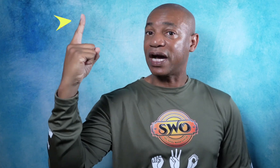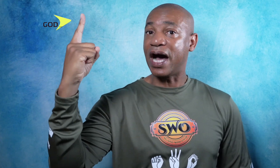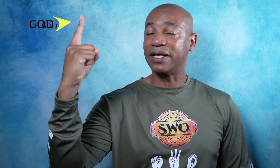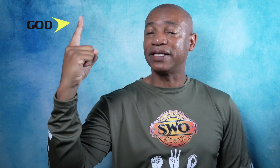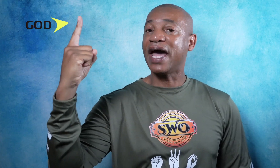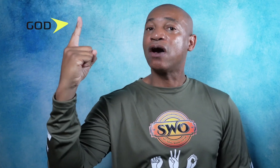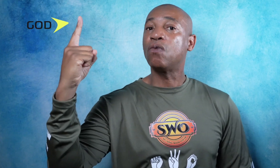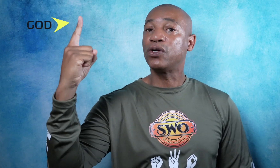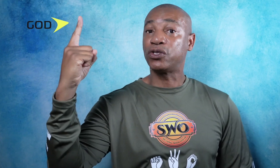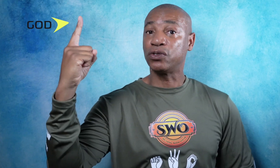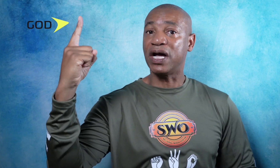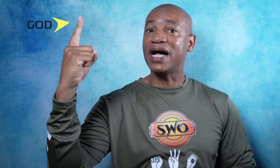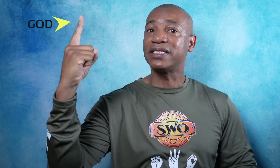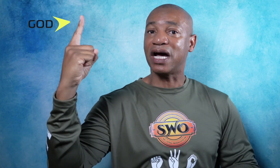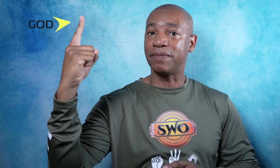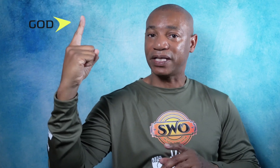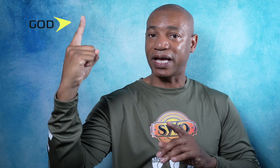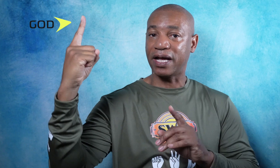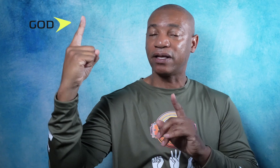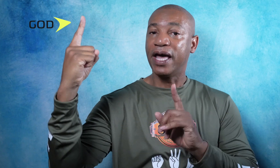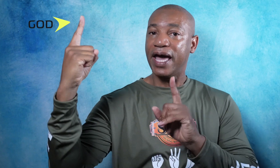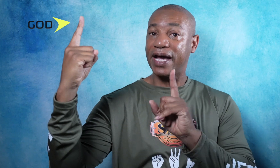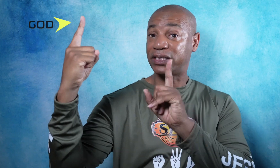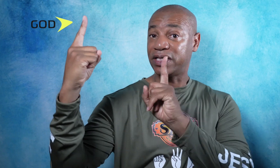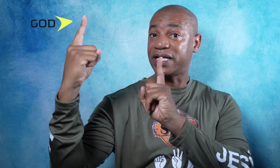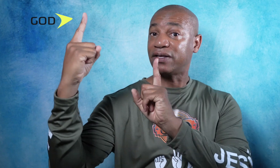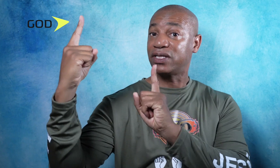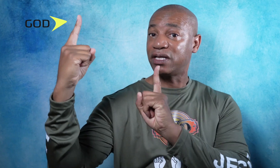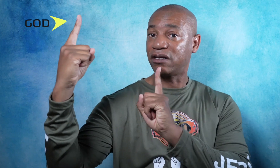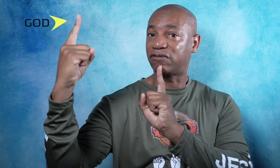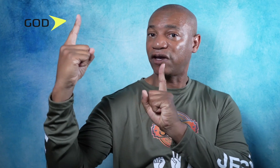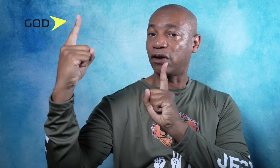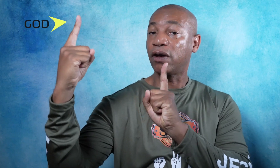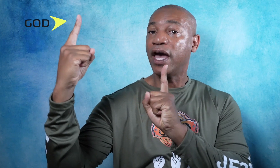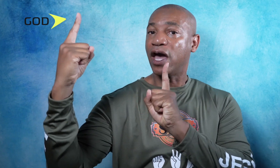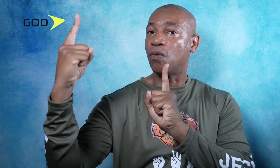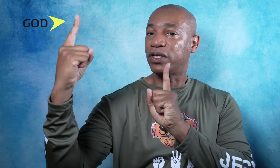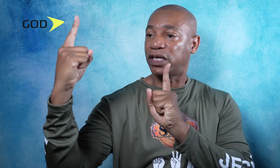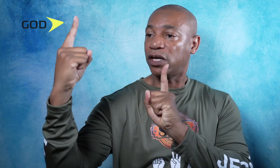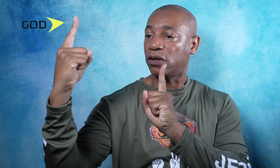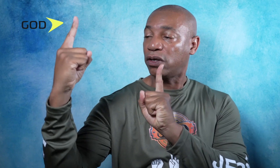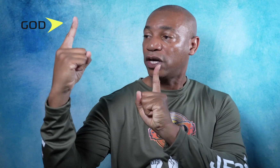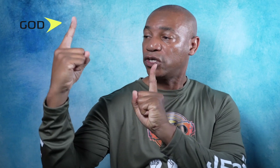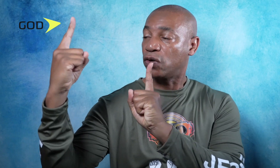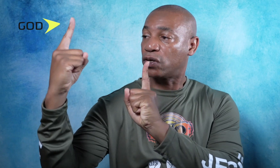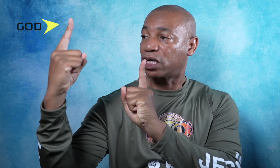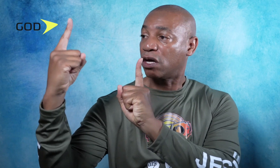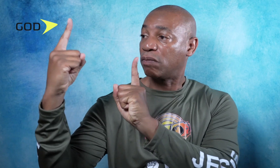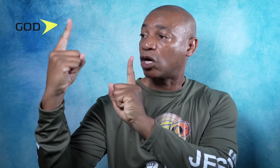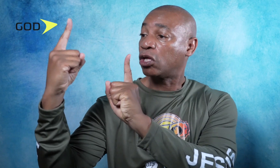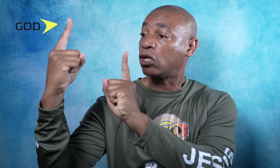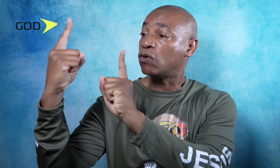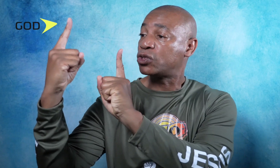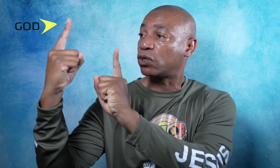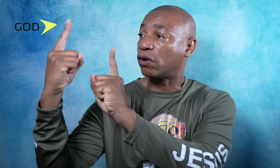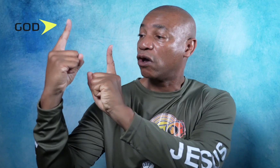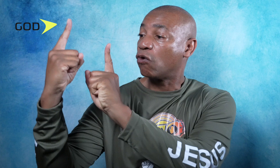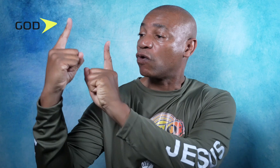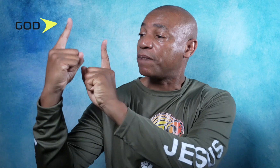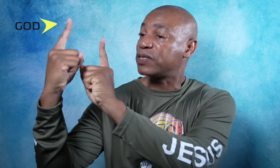God. Now with your non-dominant hand, extend out the index finger, and with here, you're going to come closer,